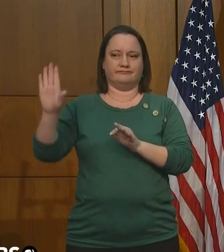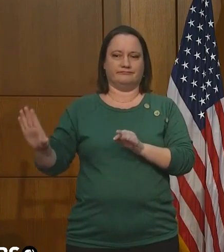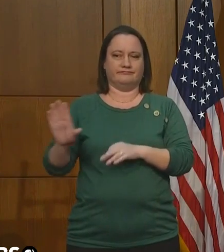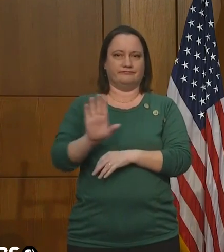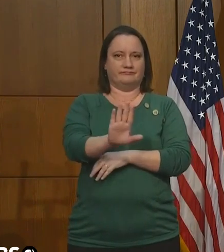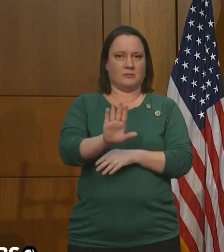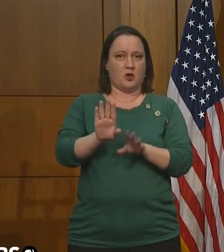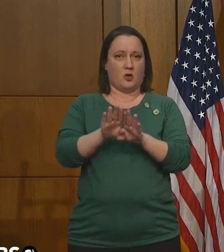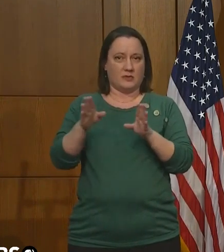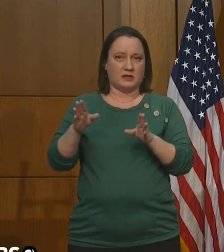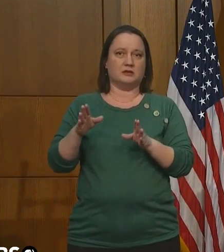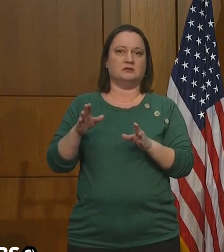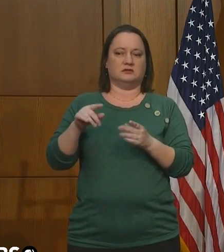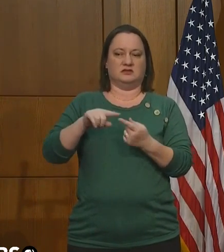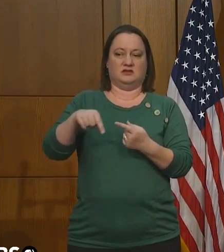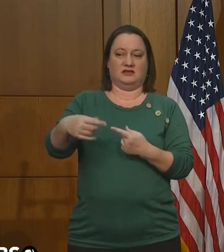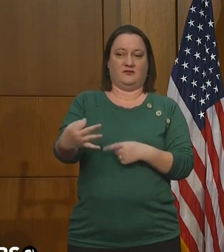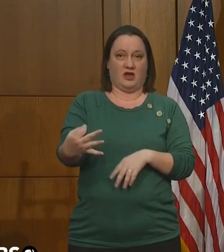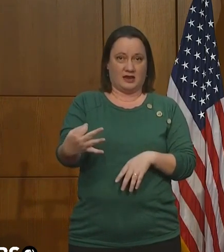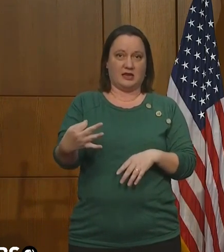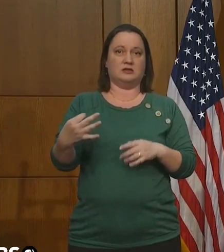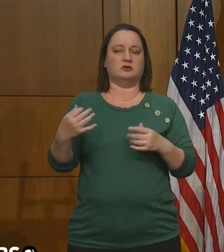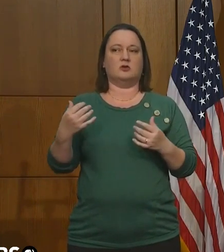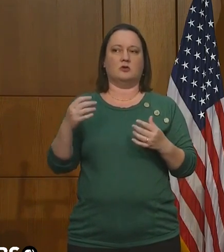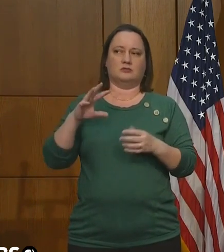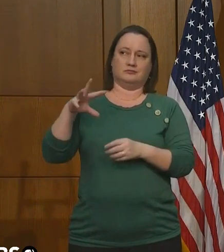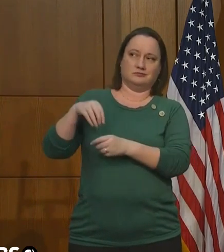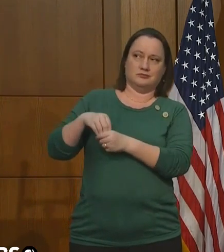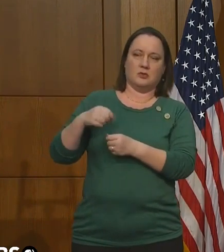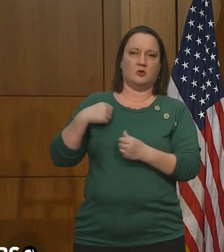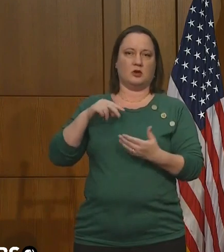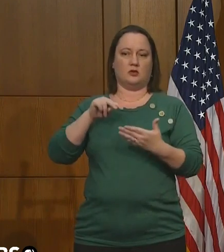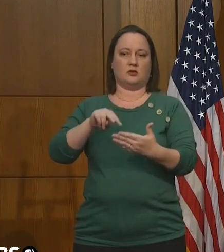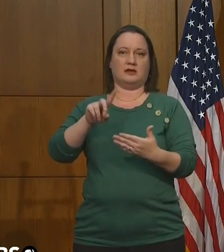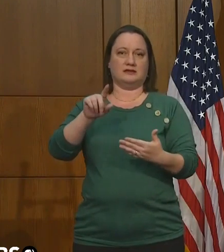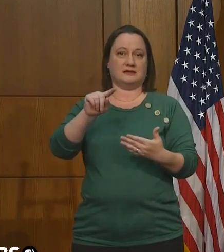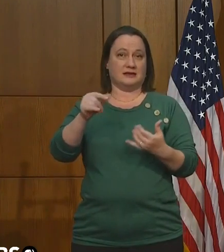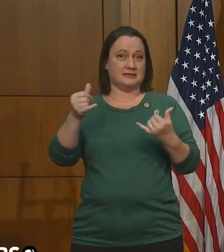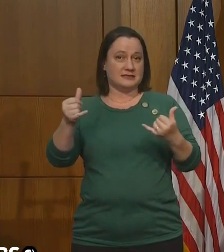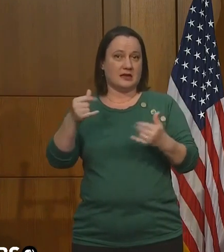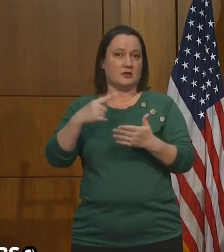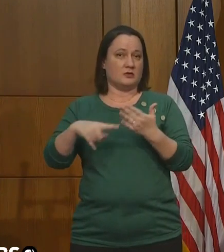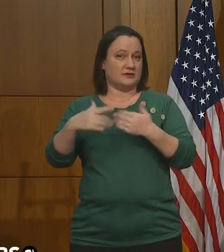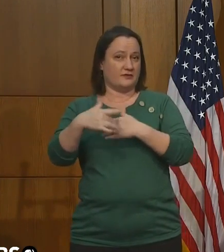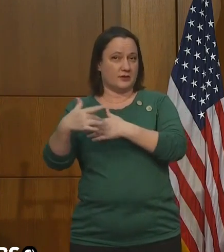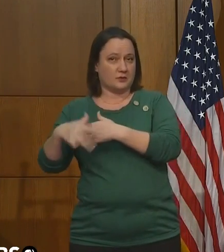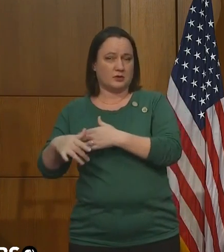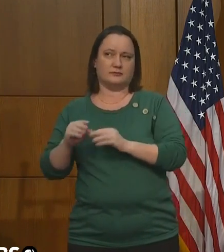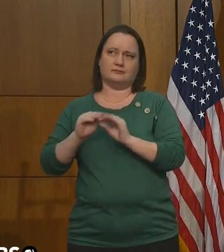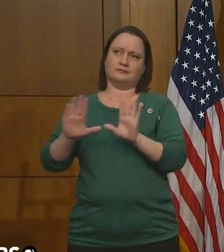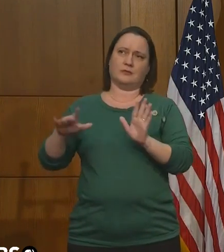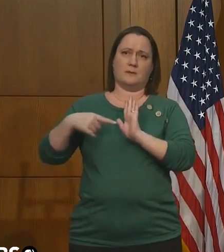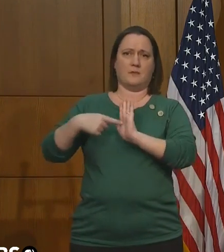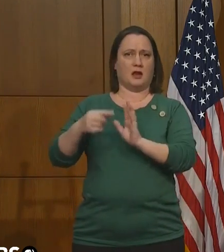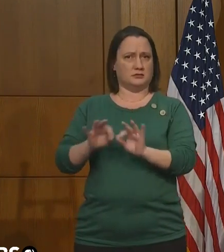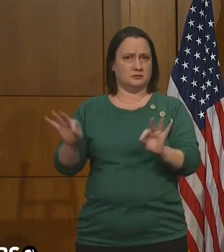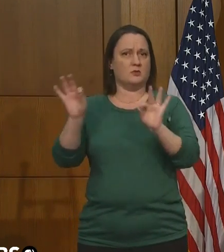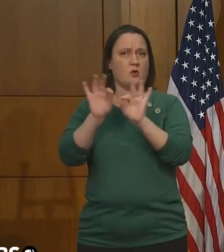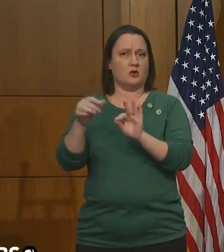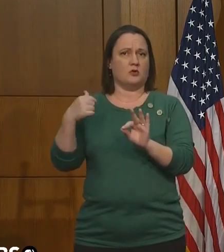are looking at the data. I'm looking at today, what we have available. Obviously, the models are important. We